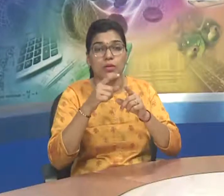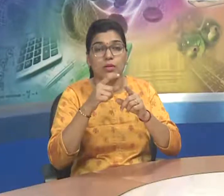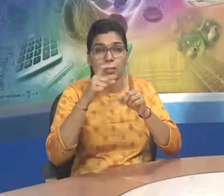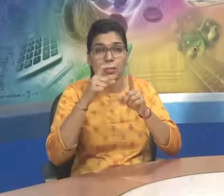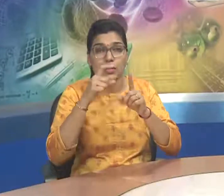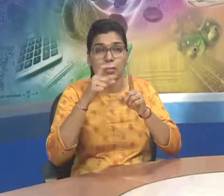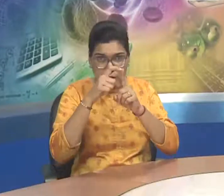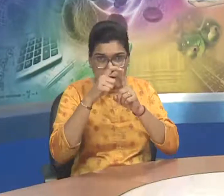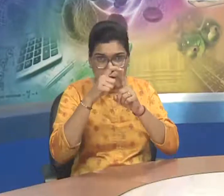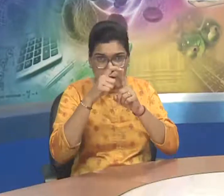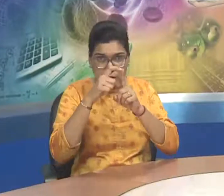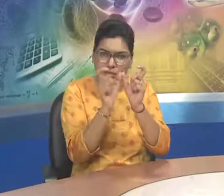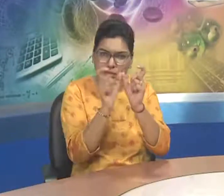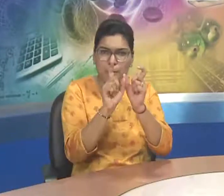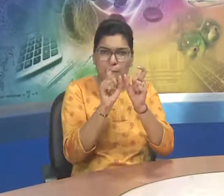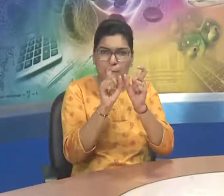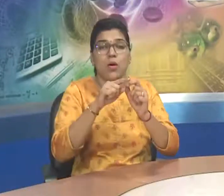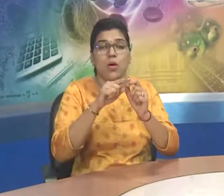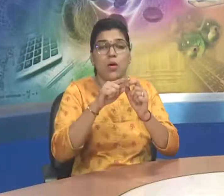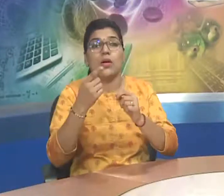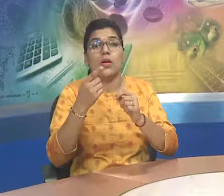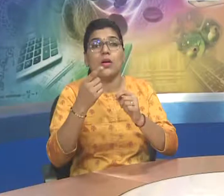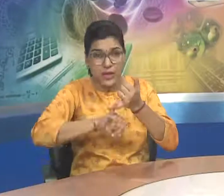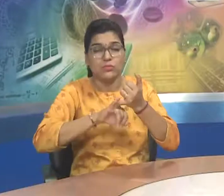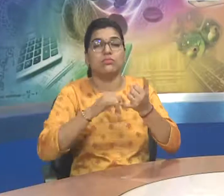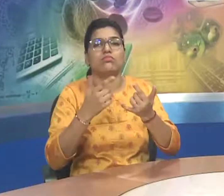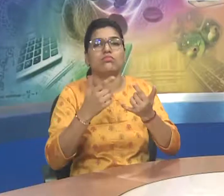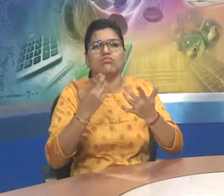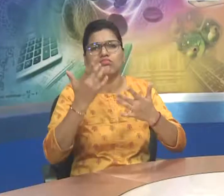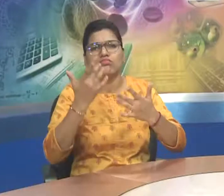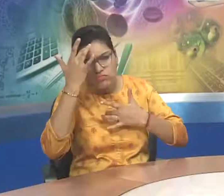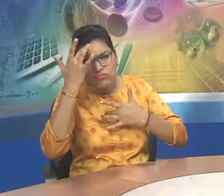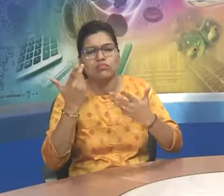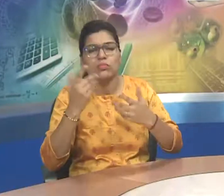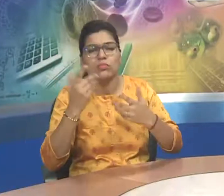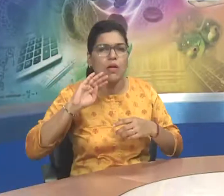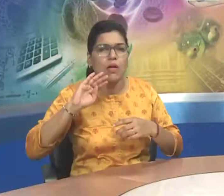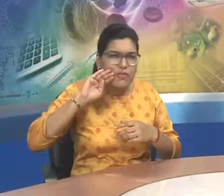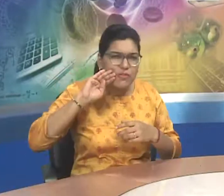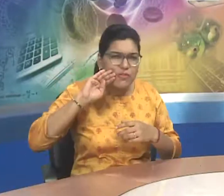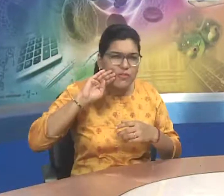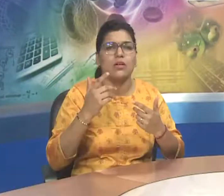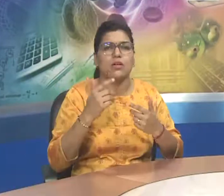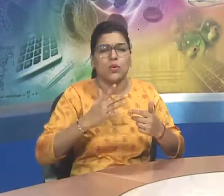Immuno is related to the immunity of our body,